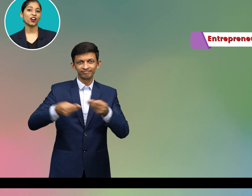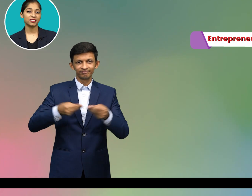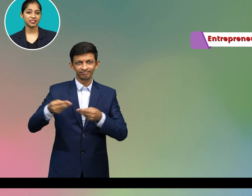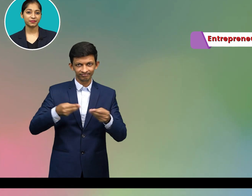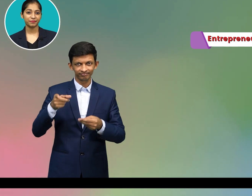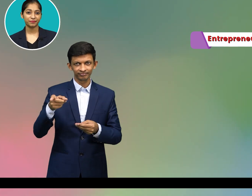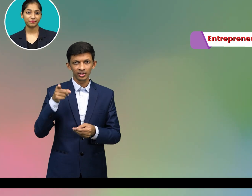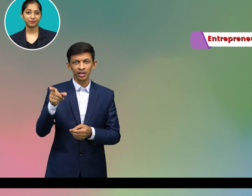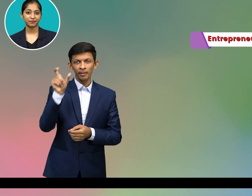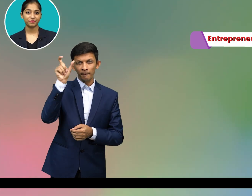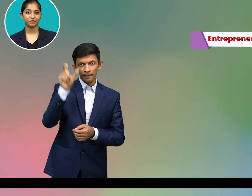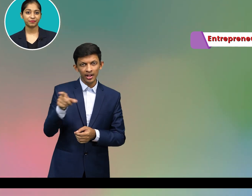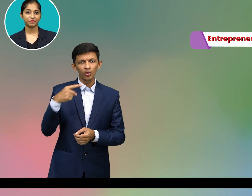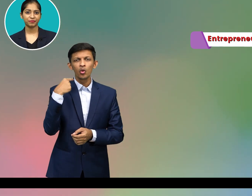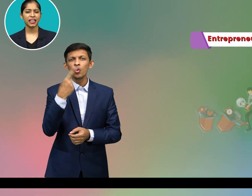Entrepreneurs.